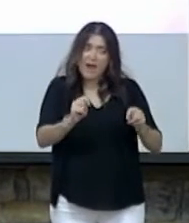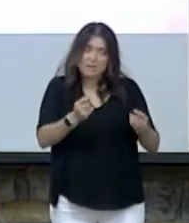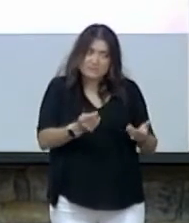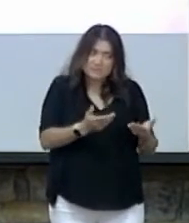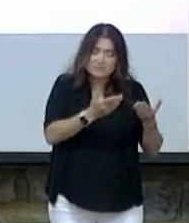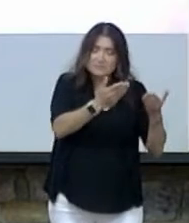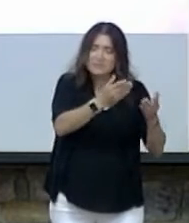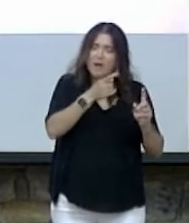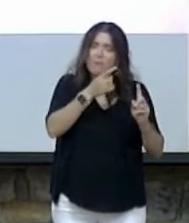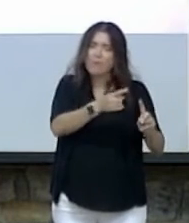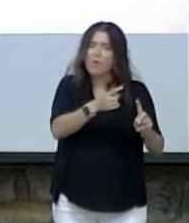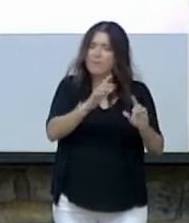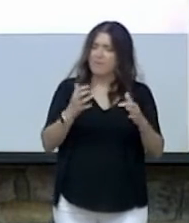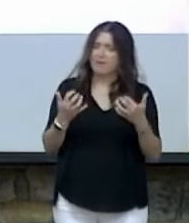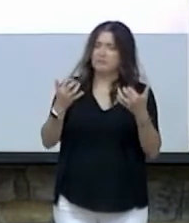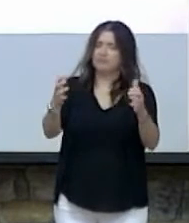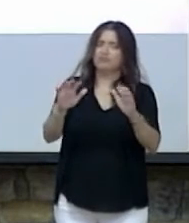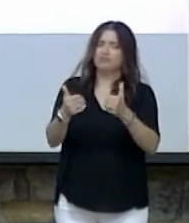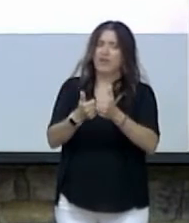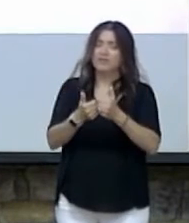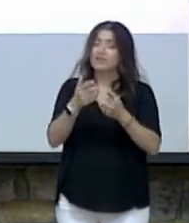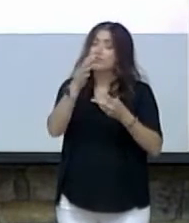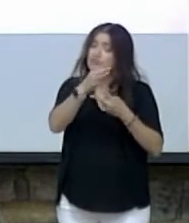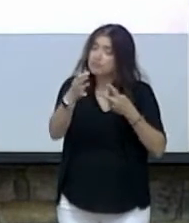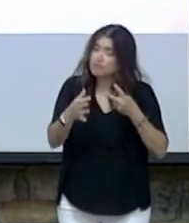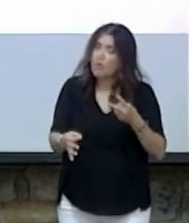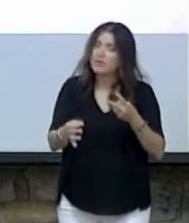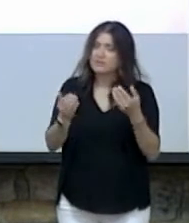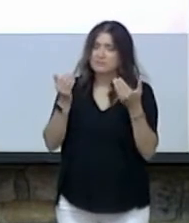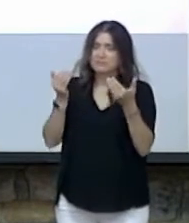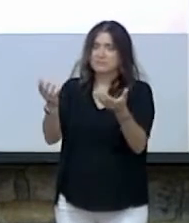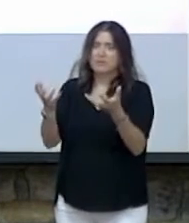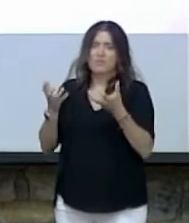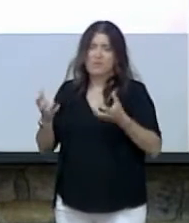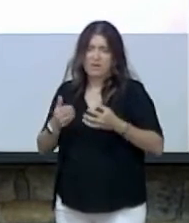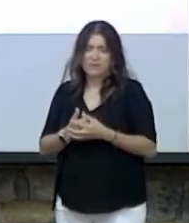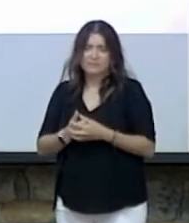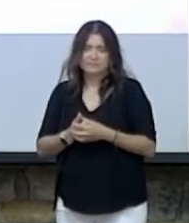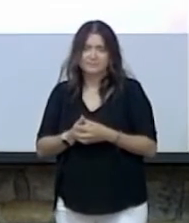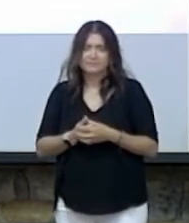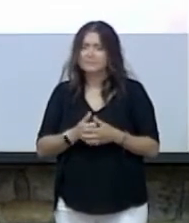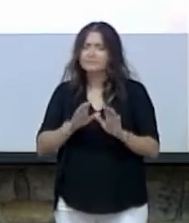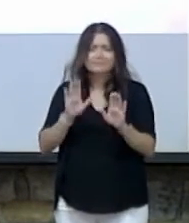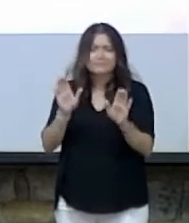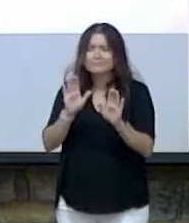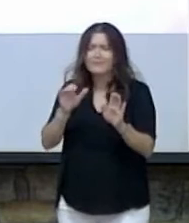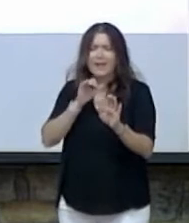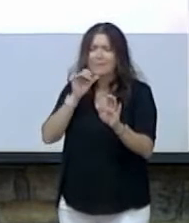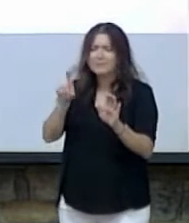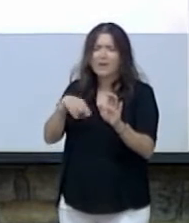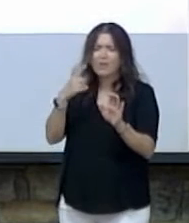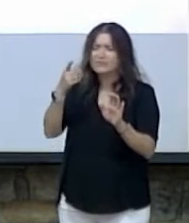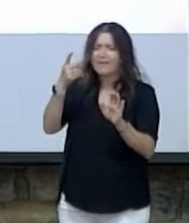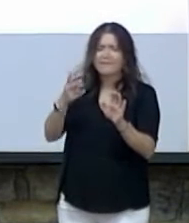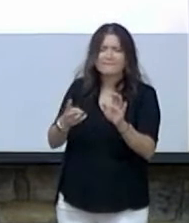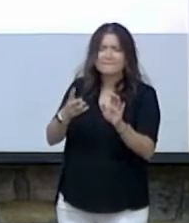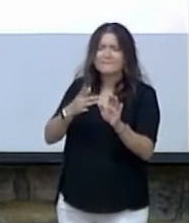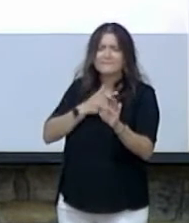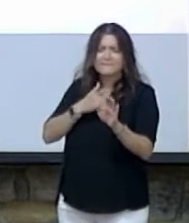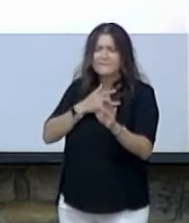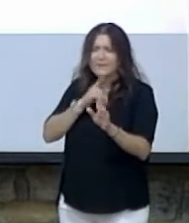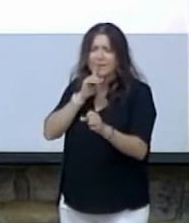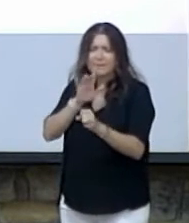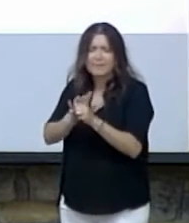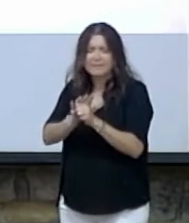His audience to think about the choice that they are wanting to make. I'm not just looking for half-hearted commitment. You've got